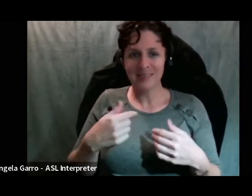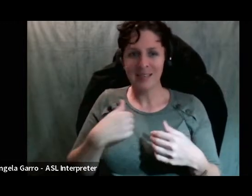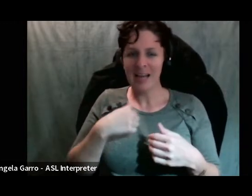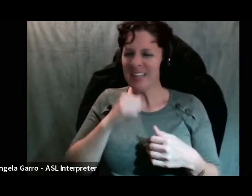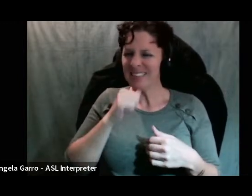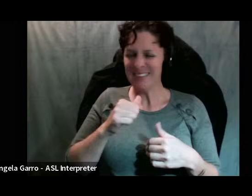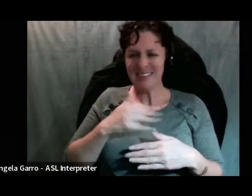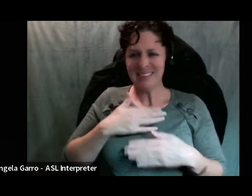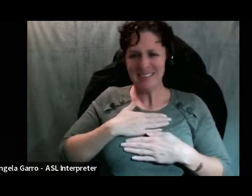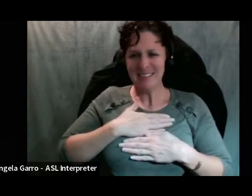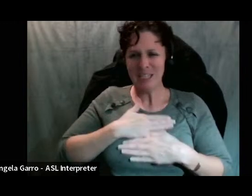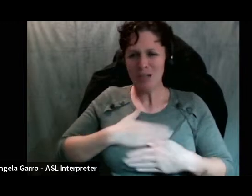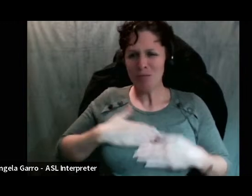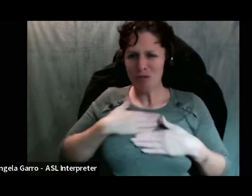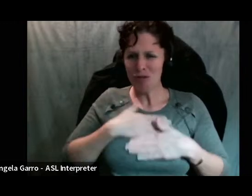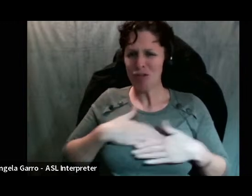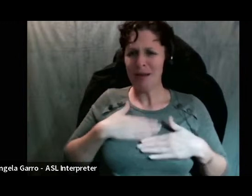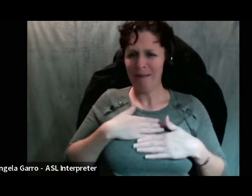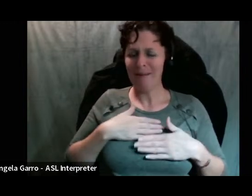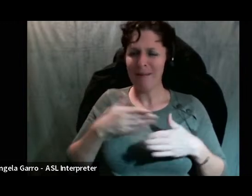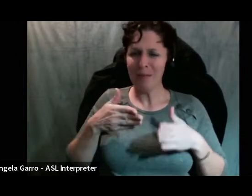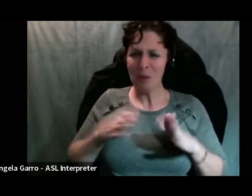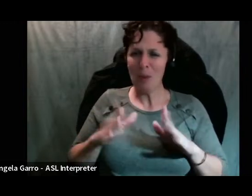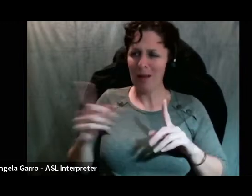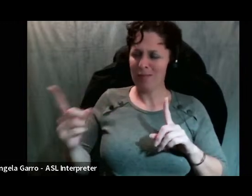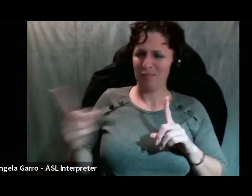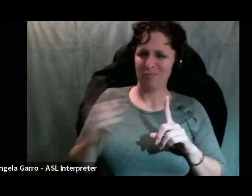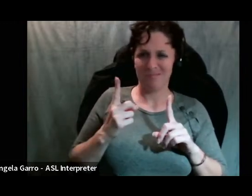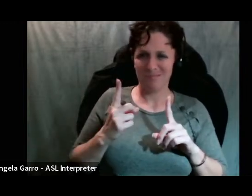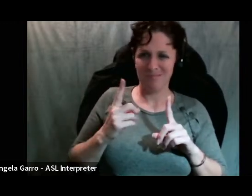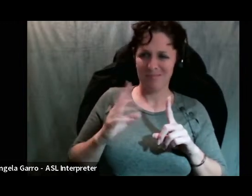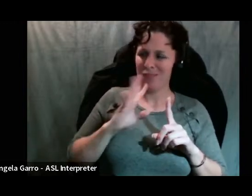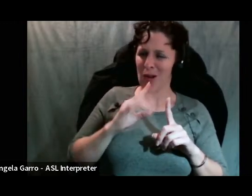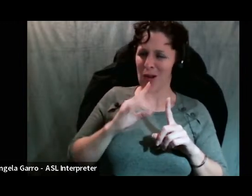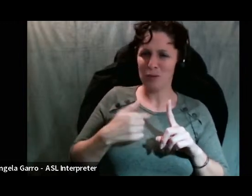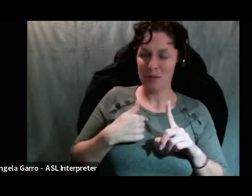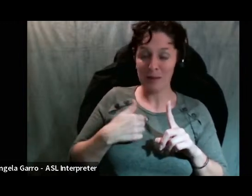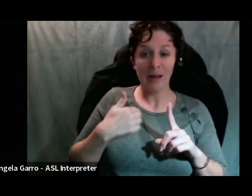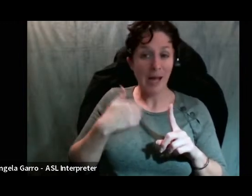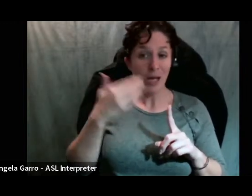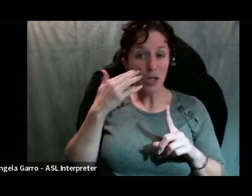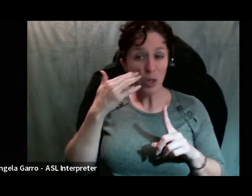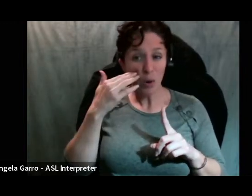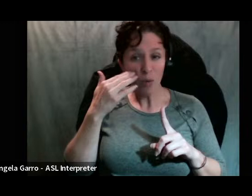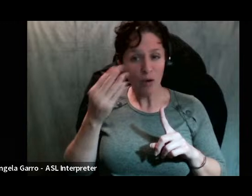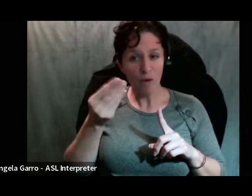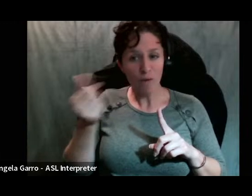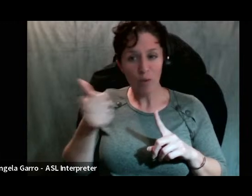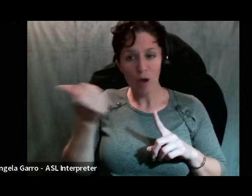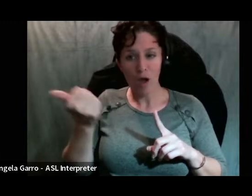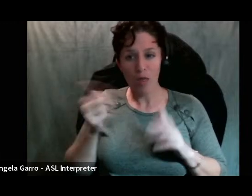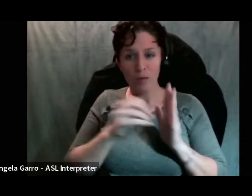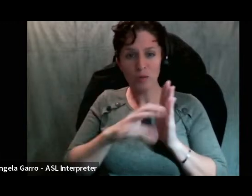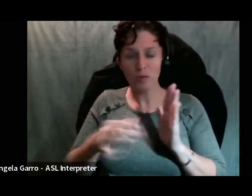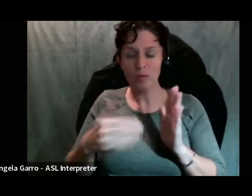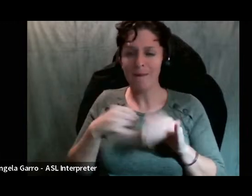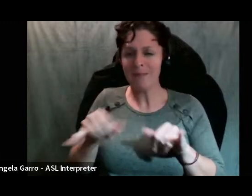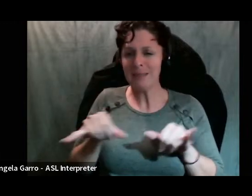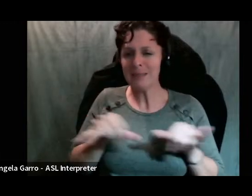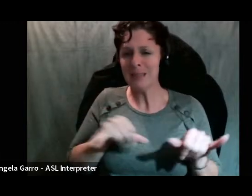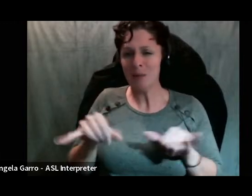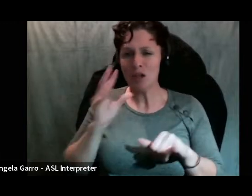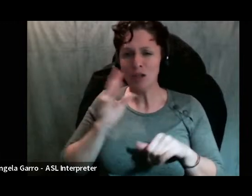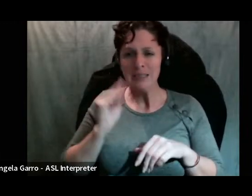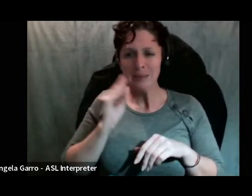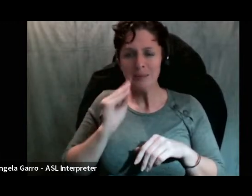appreciate the way that I was spoken to. And I know there are a couple other students that have similar experiences, and I just want